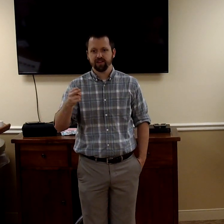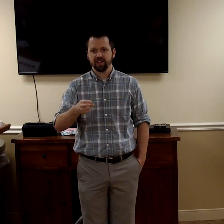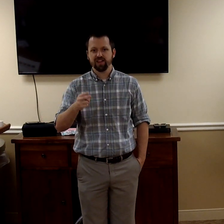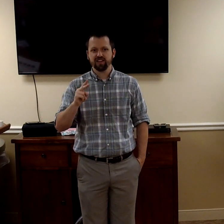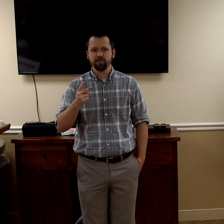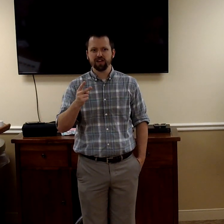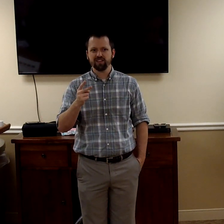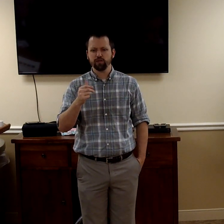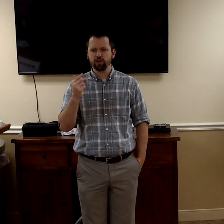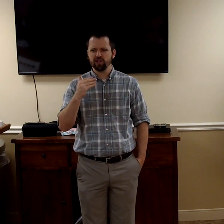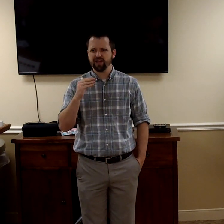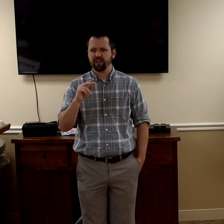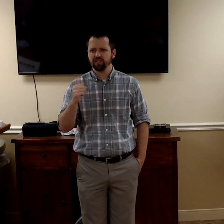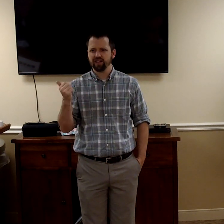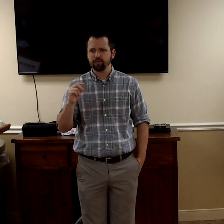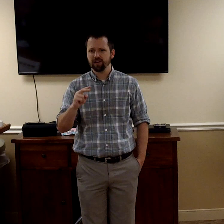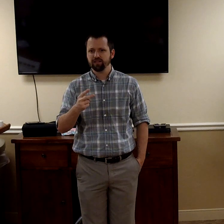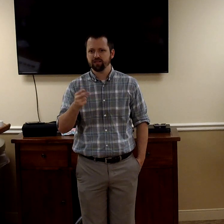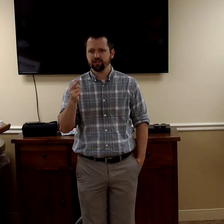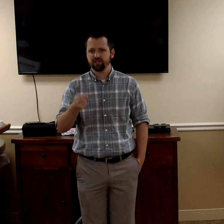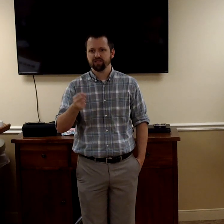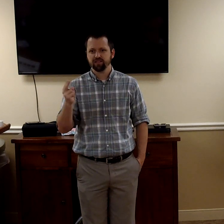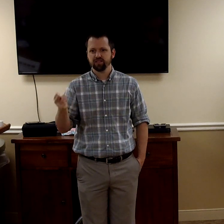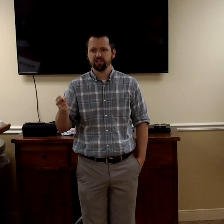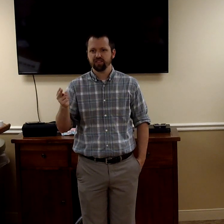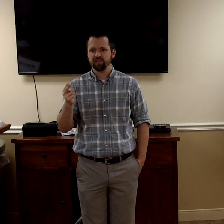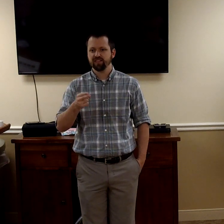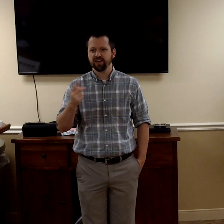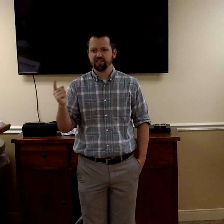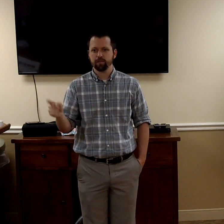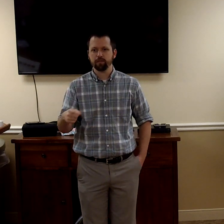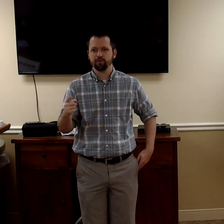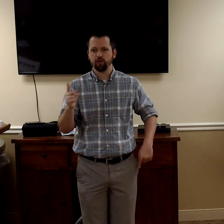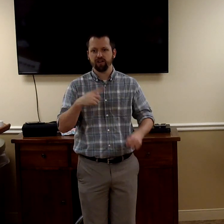And that does mean, does anyone know what that LSAT can mean? The sign has come up before.